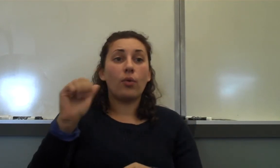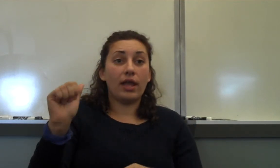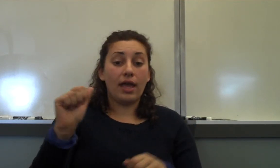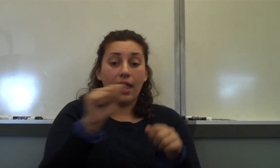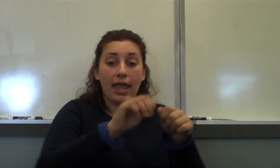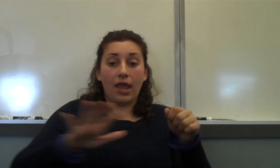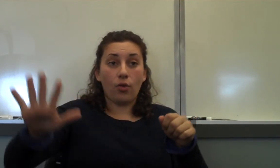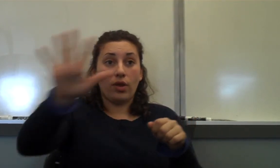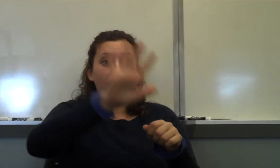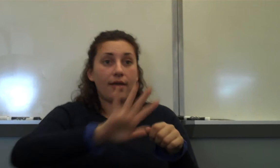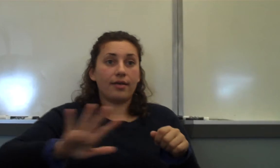This is in inches also.